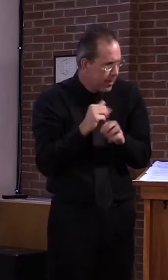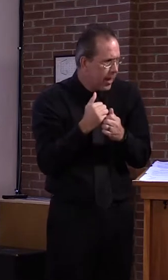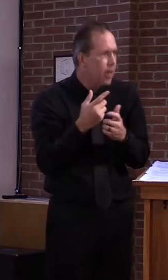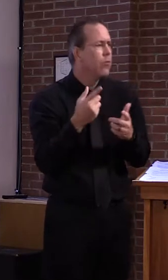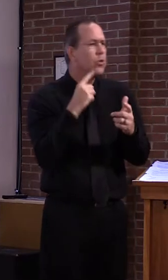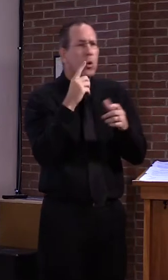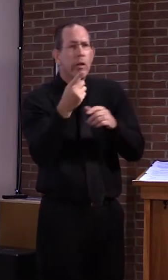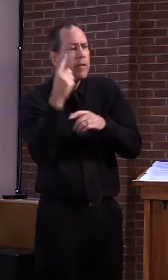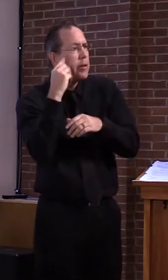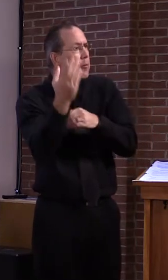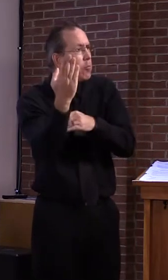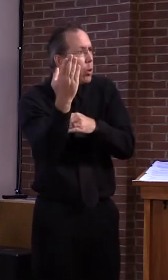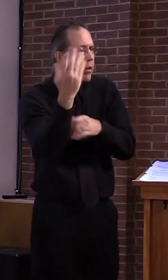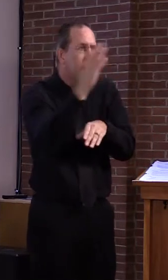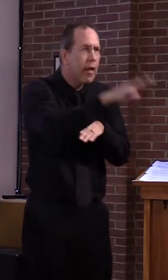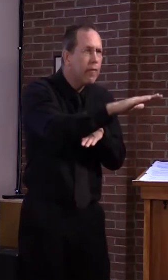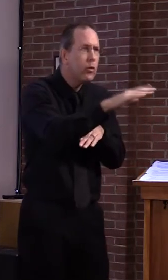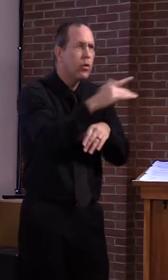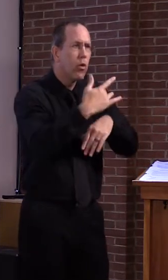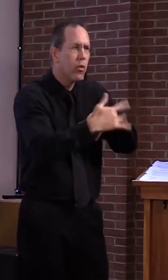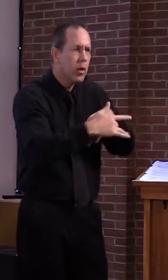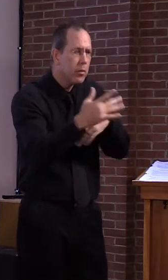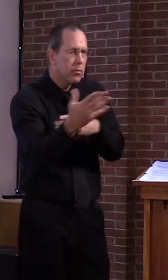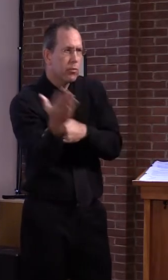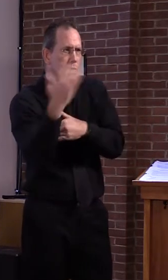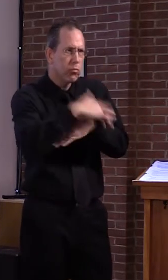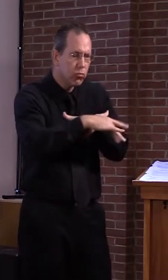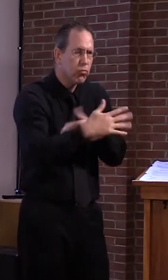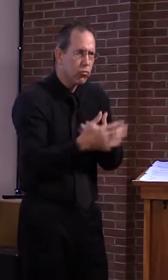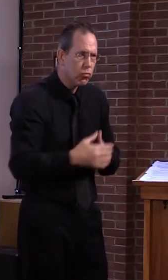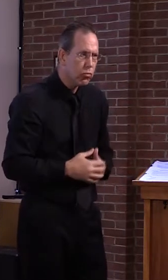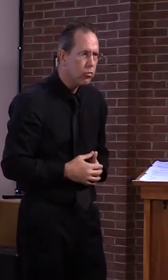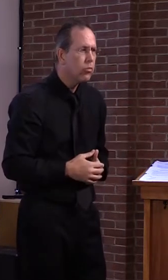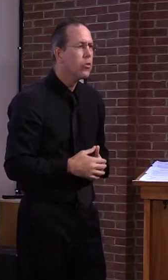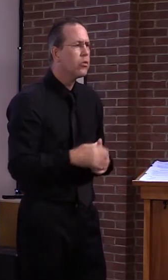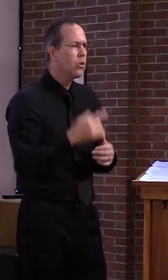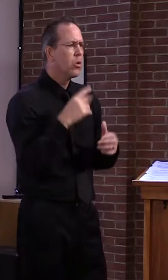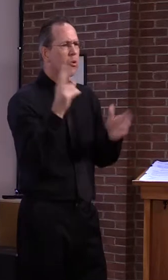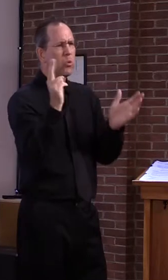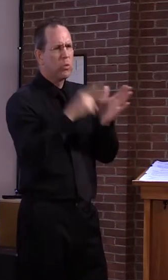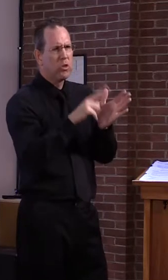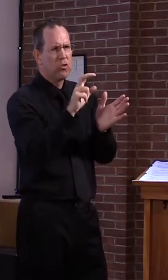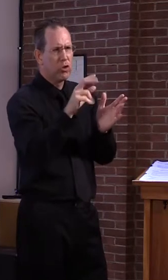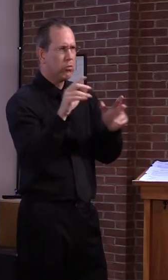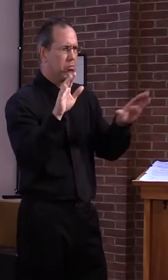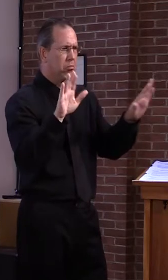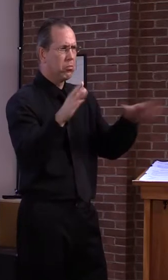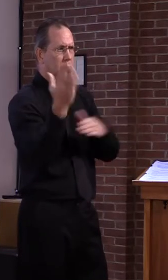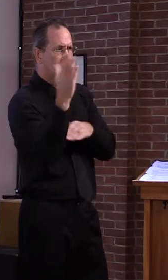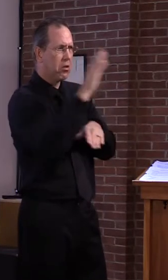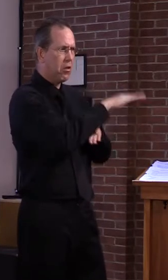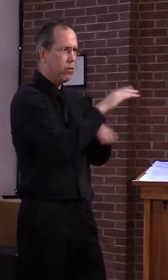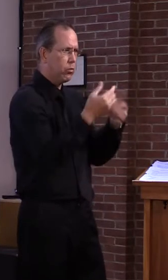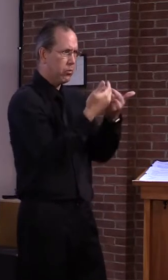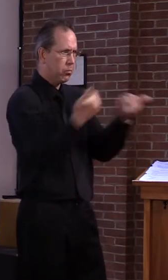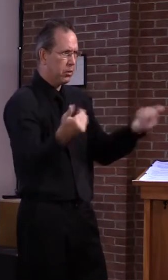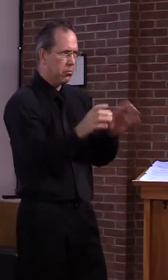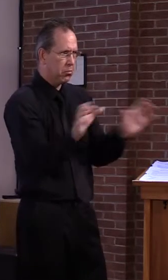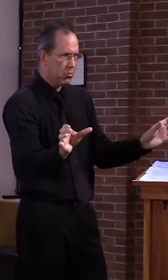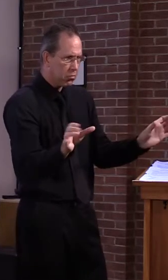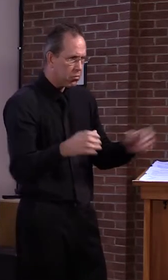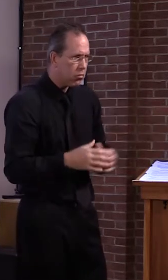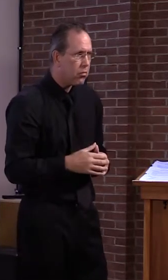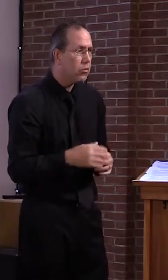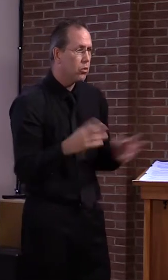attendance. Also, I just want to make you aware there are an additional 20 sites currently finishing data